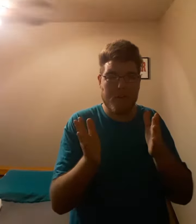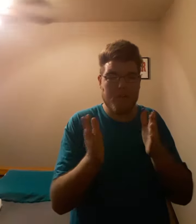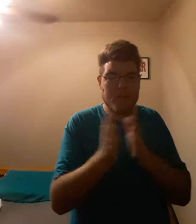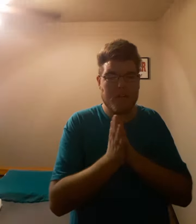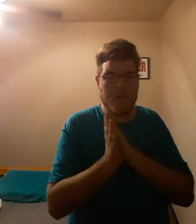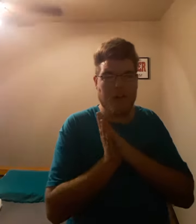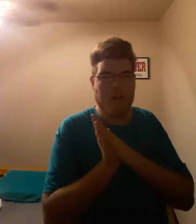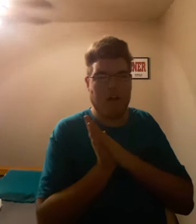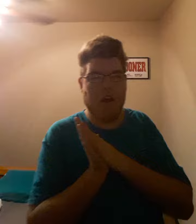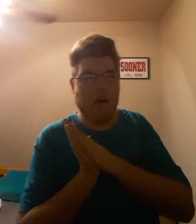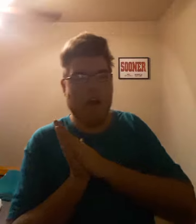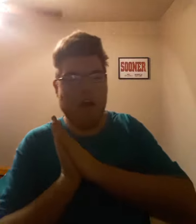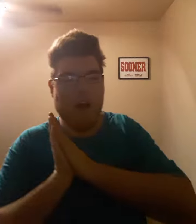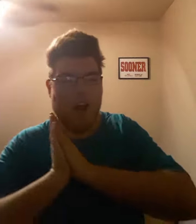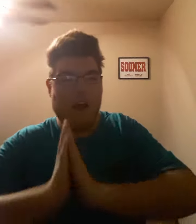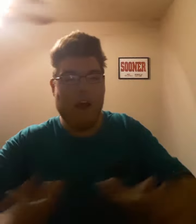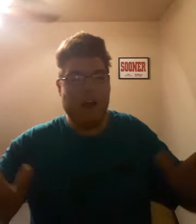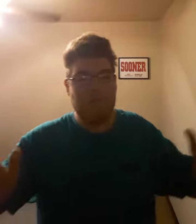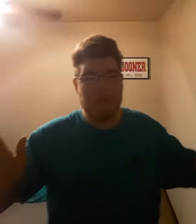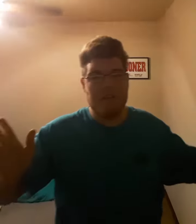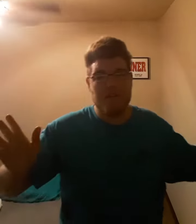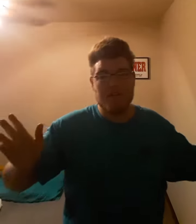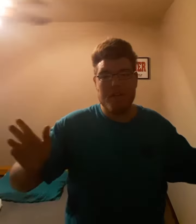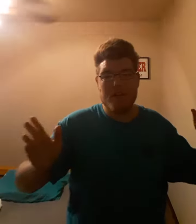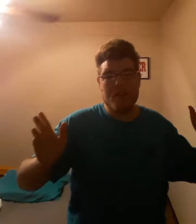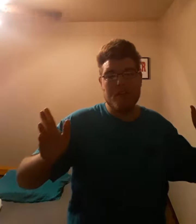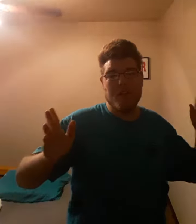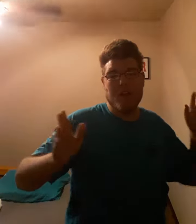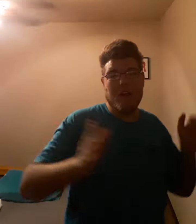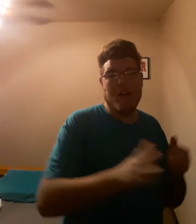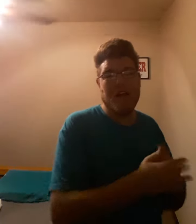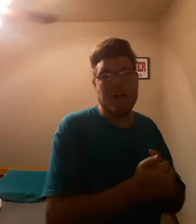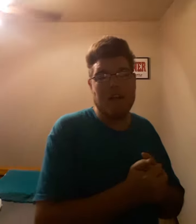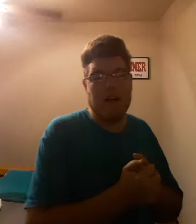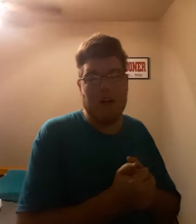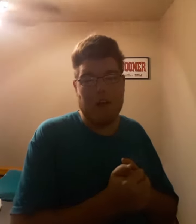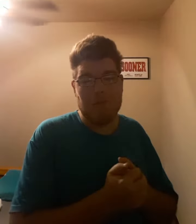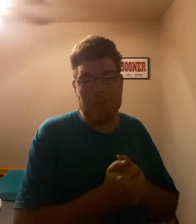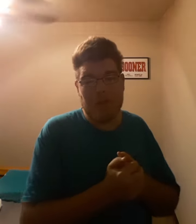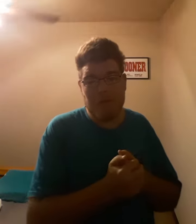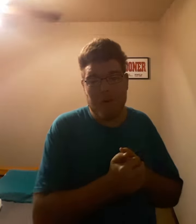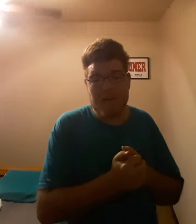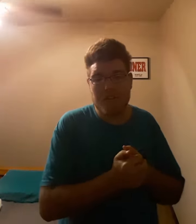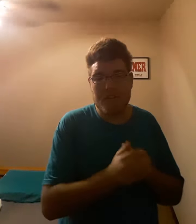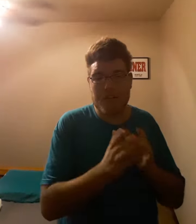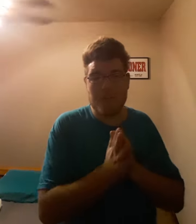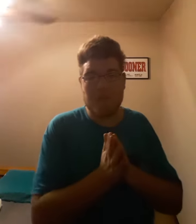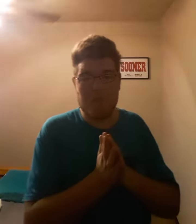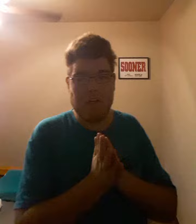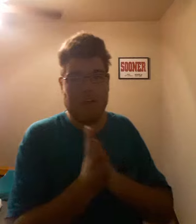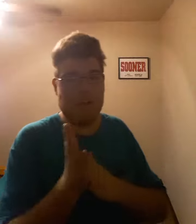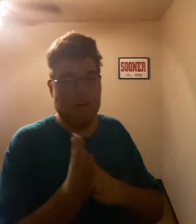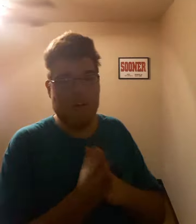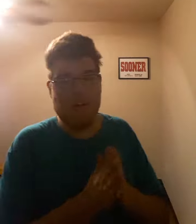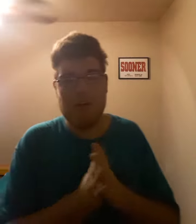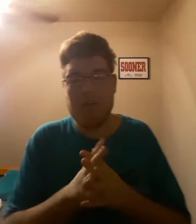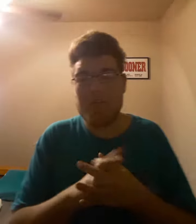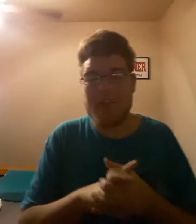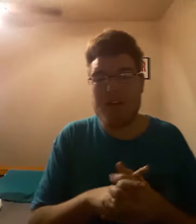subscribers, I make YouTube videos and I've been trying to work out a schedule for me because if